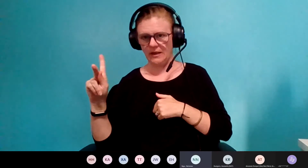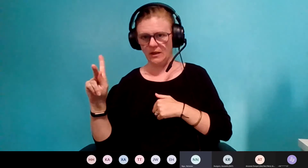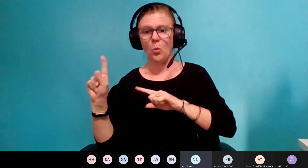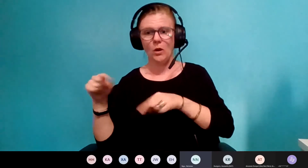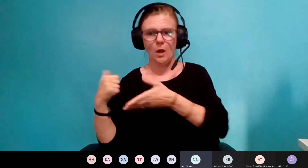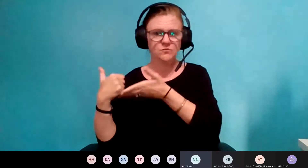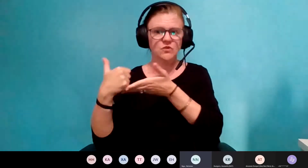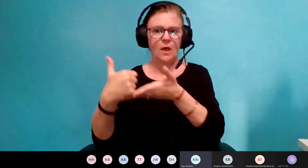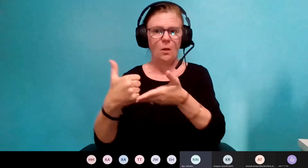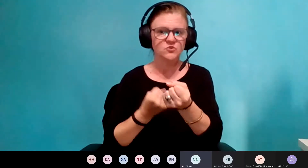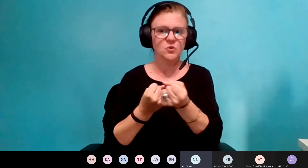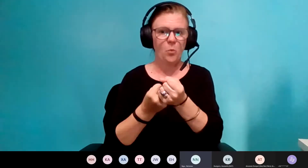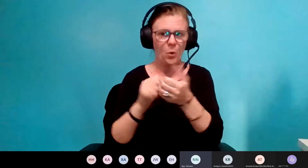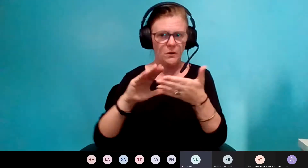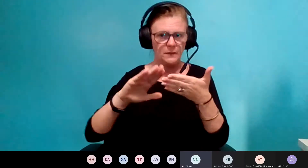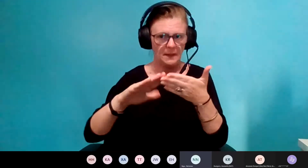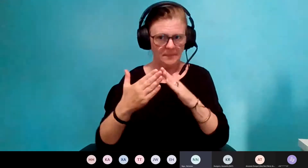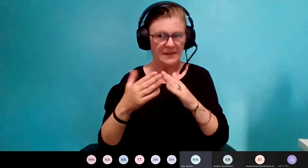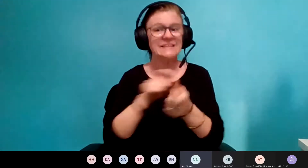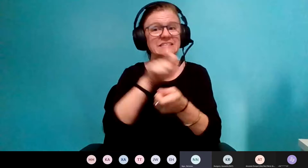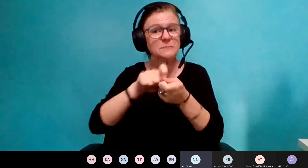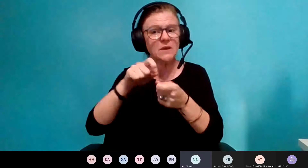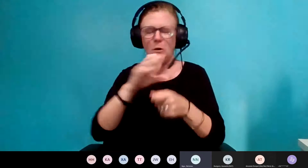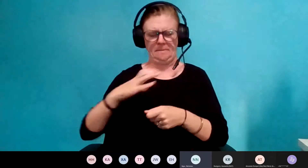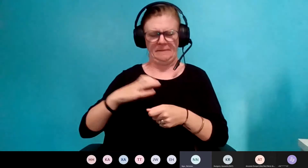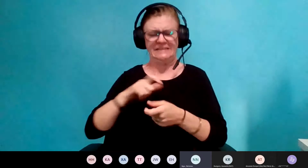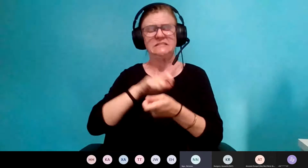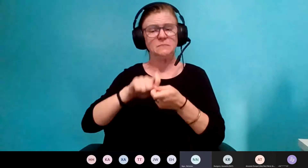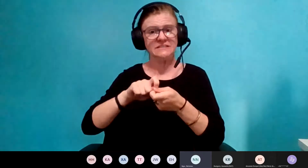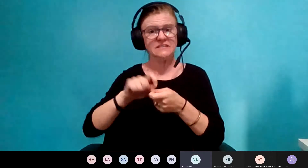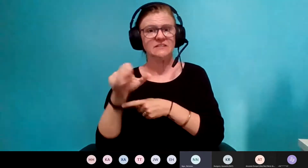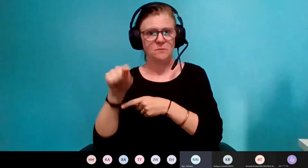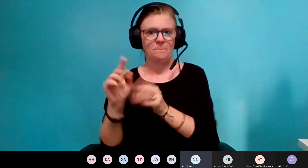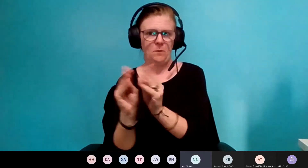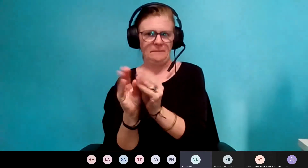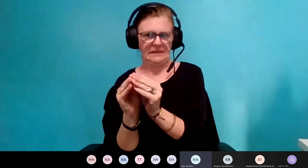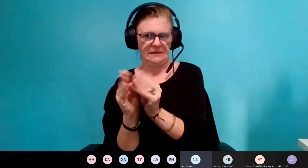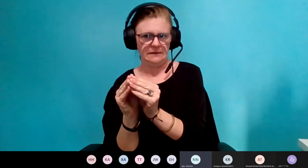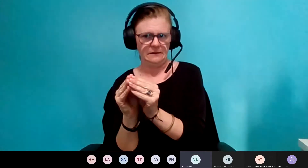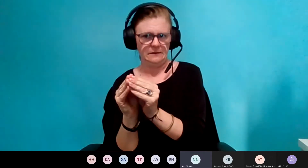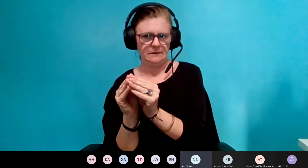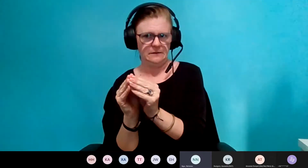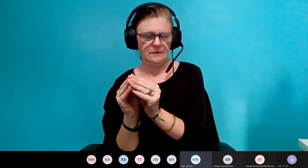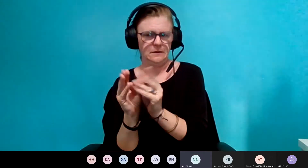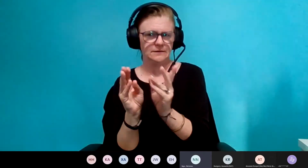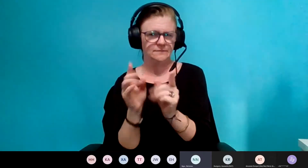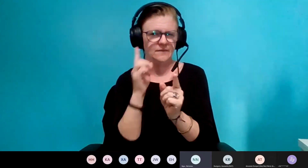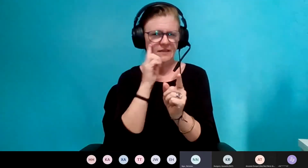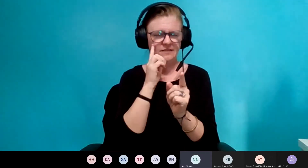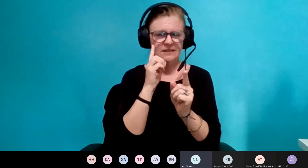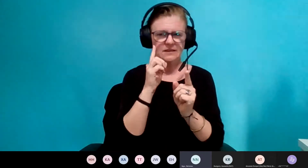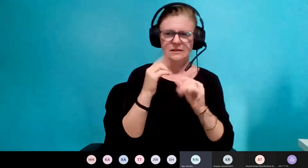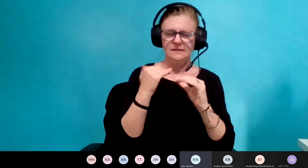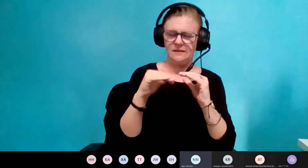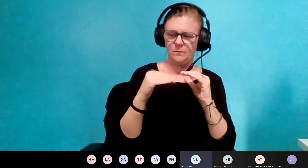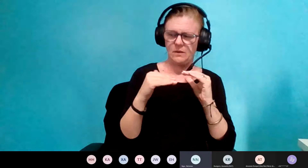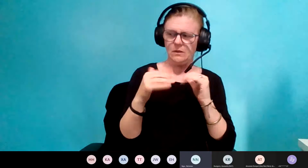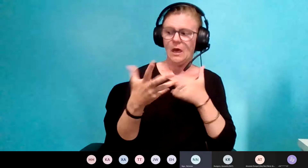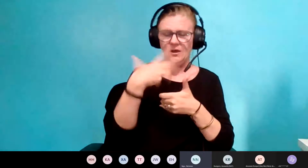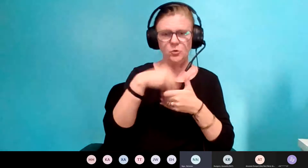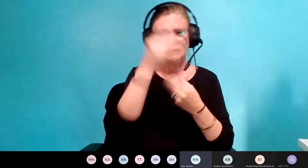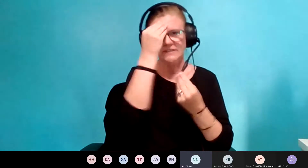committee in the September meeting. So I think in the email, I include